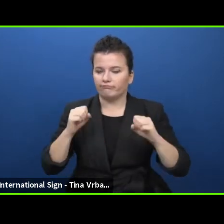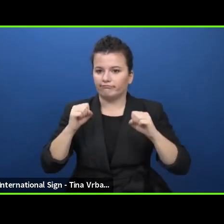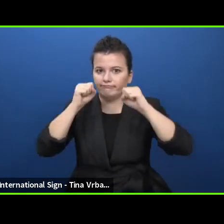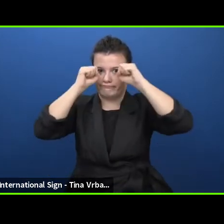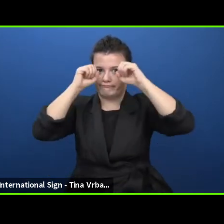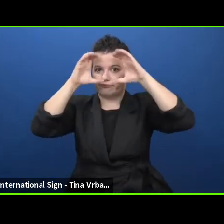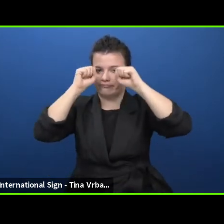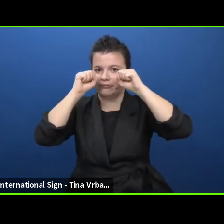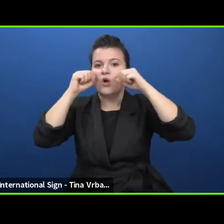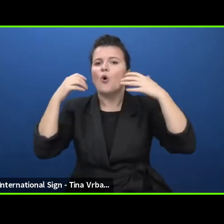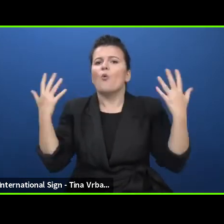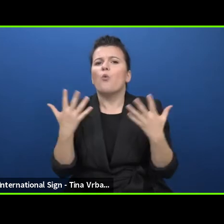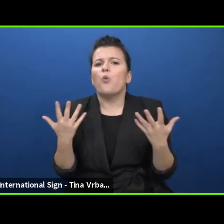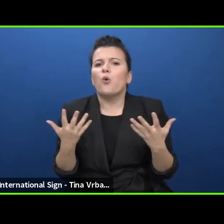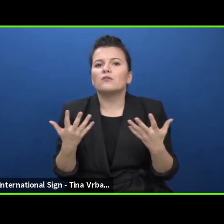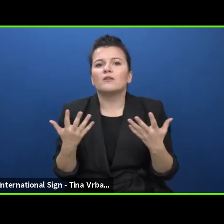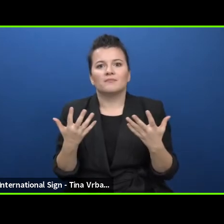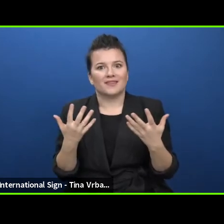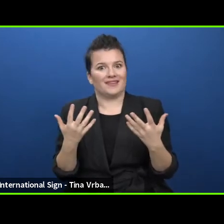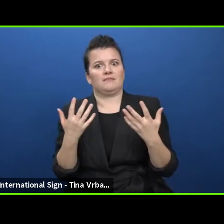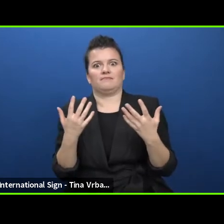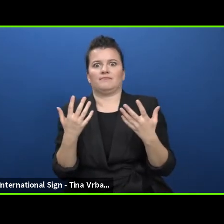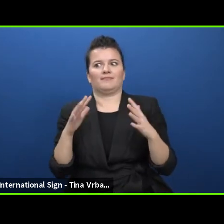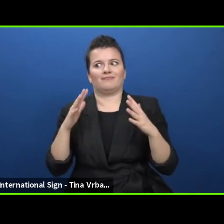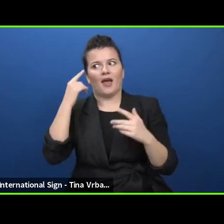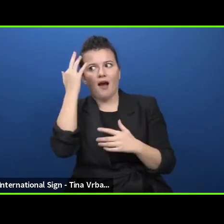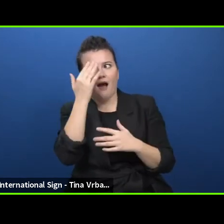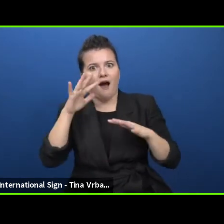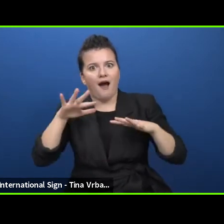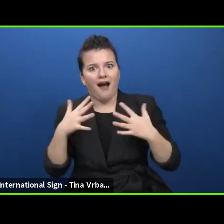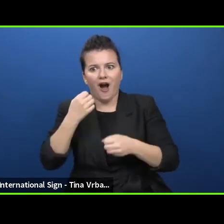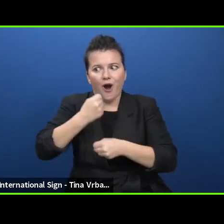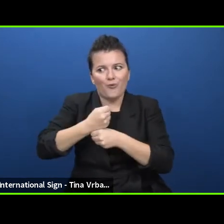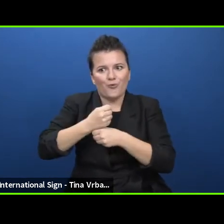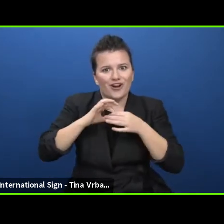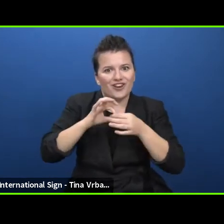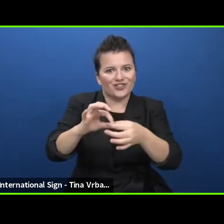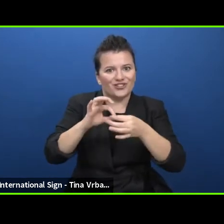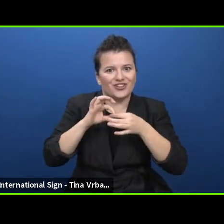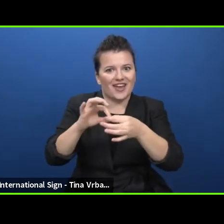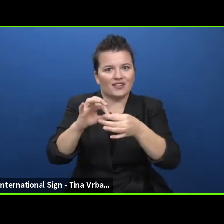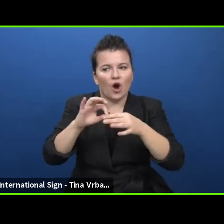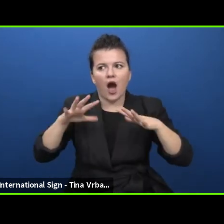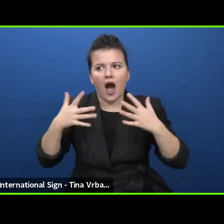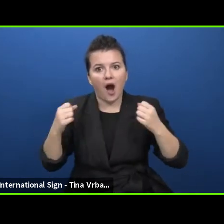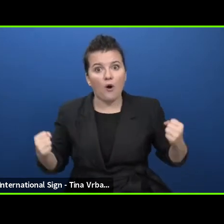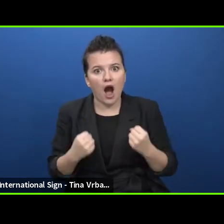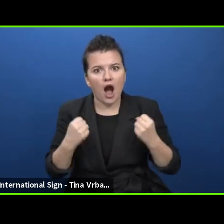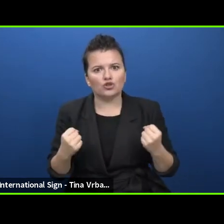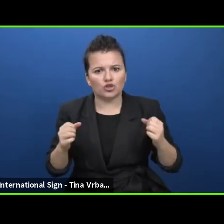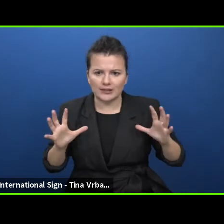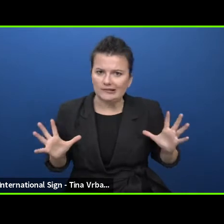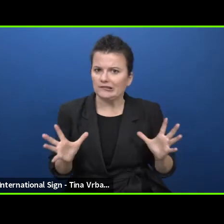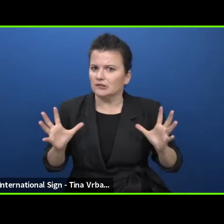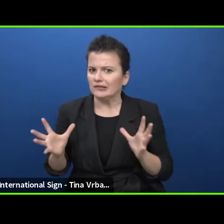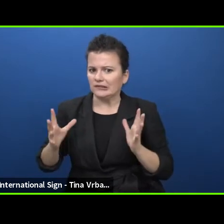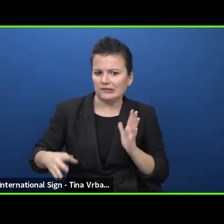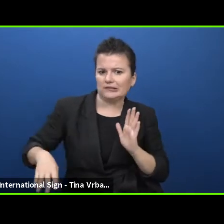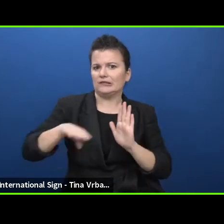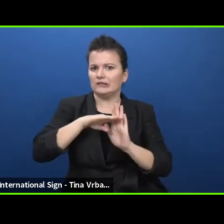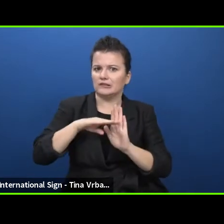more important to digest, explore and work together towards concrete actions, is the